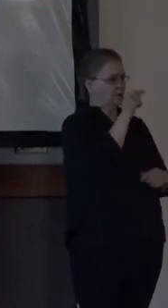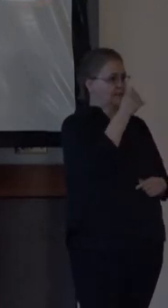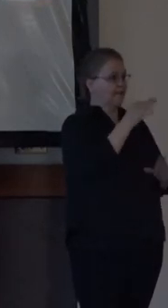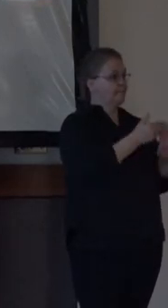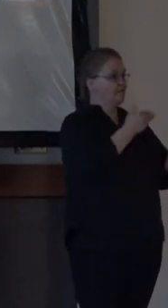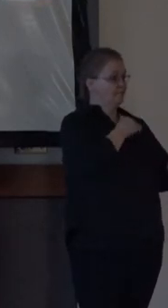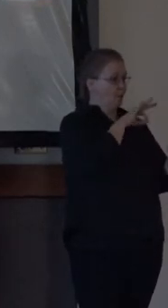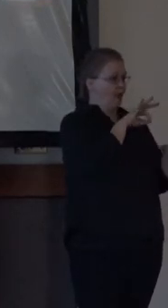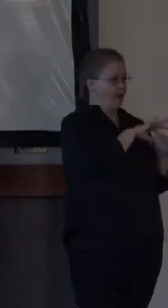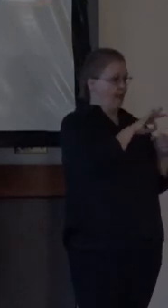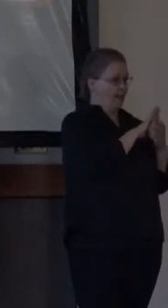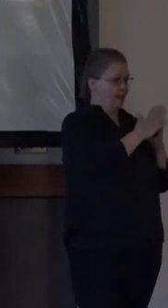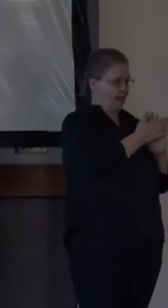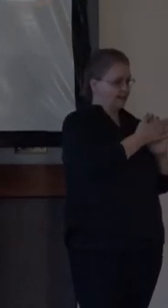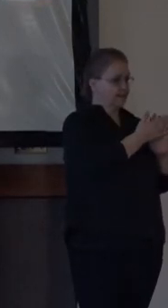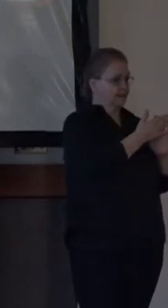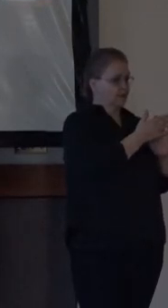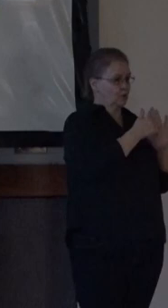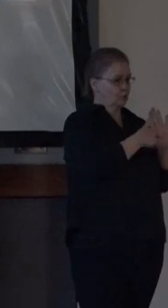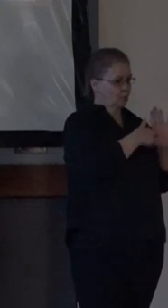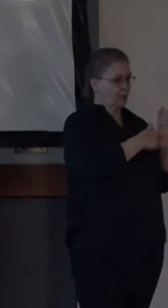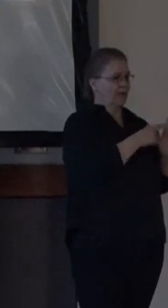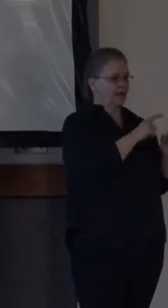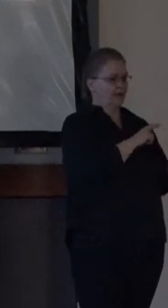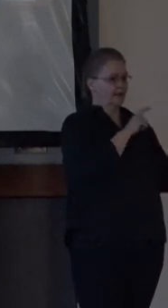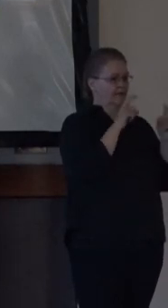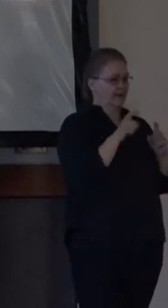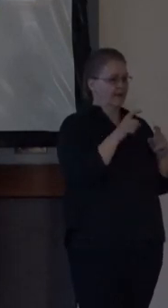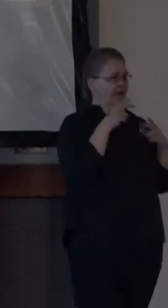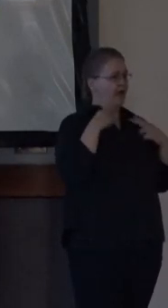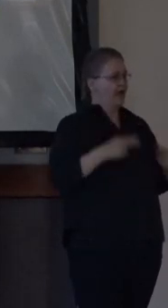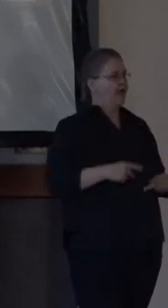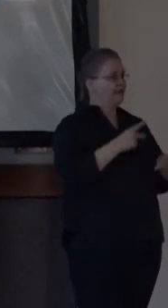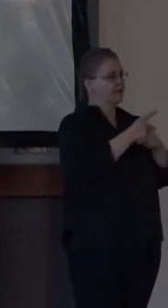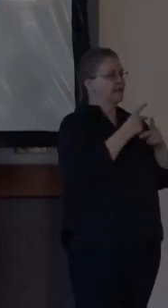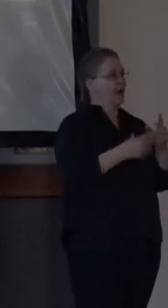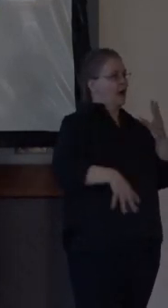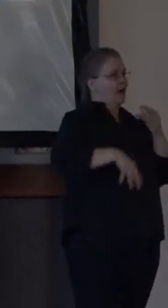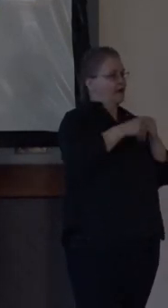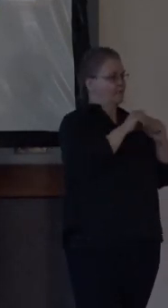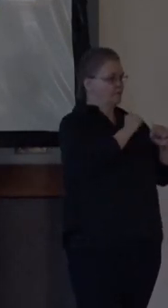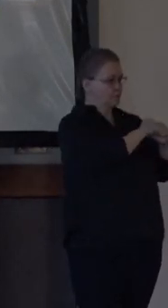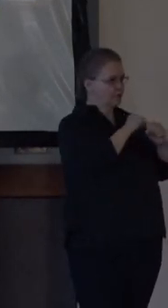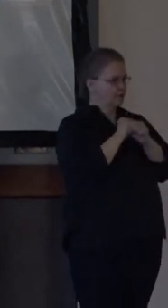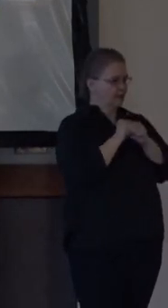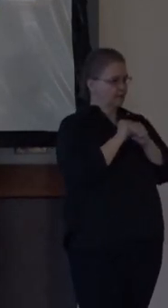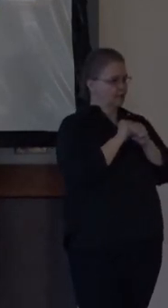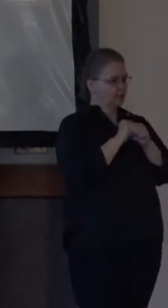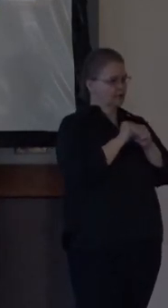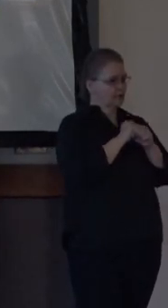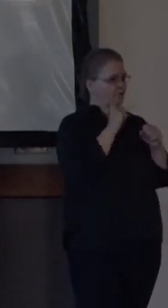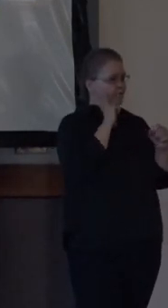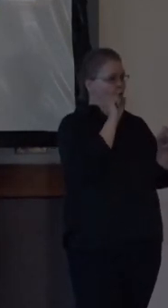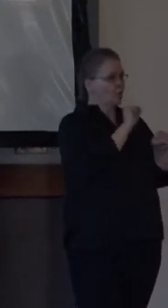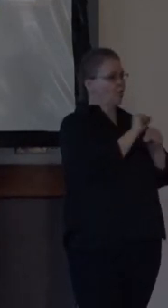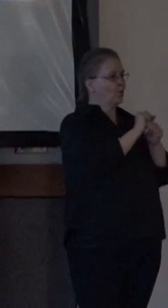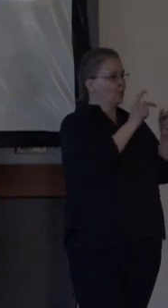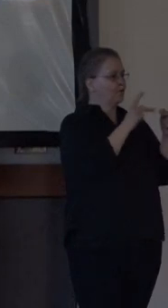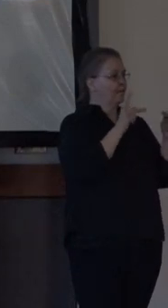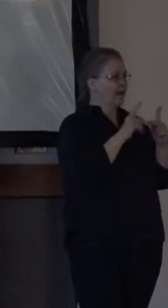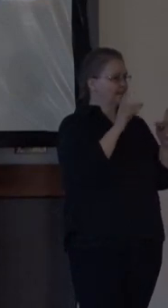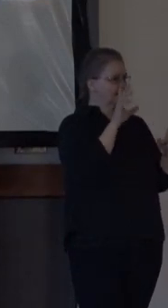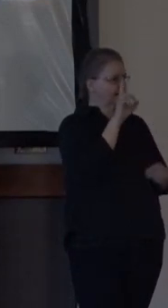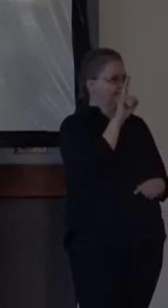was elected, but I worked really hard on that legislation. They gave healthcare workers additional protections as it relates to help workplace violence on the